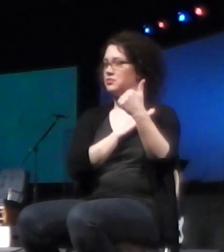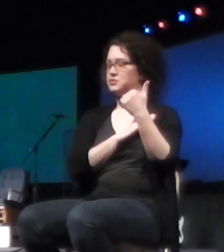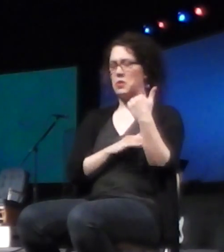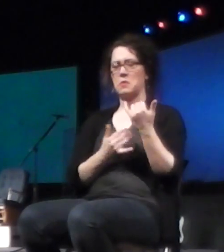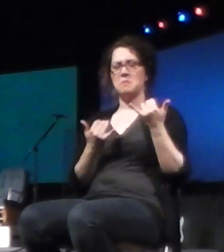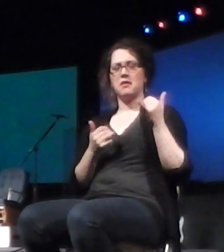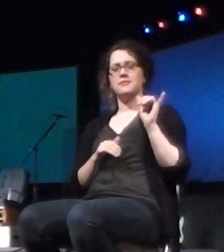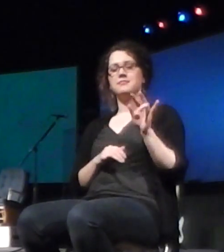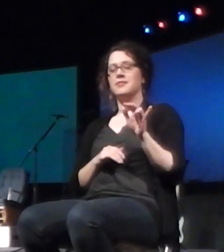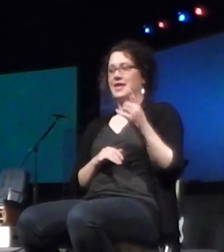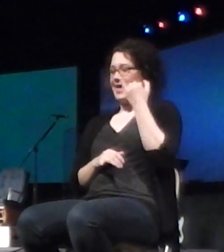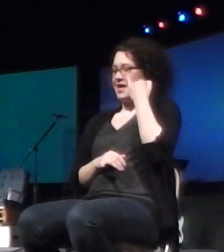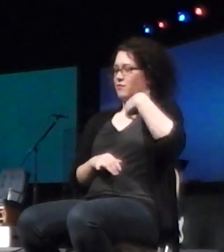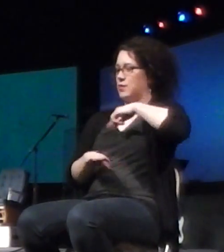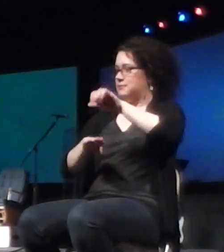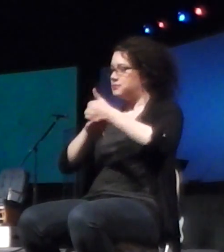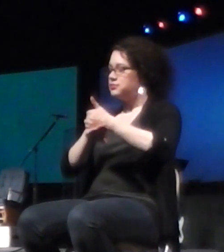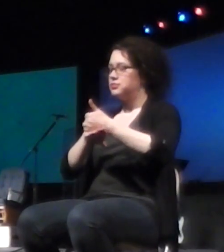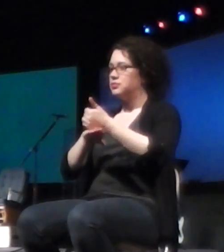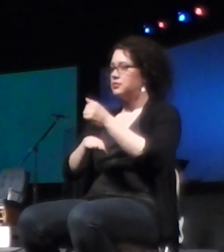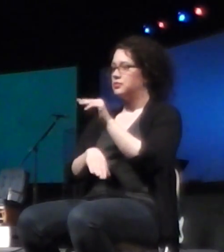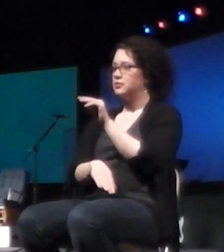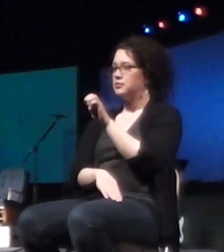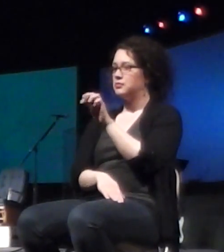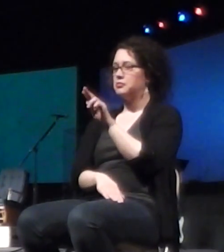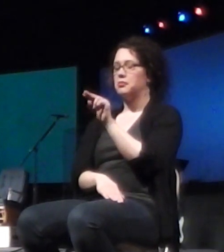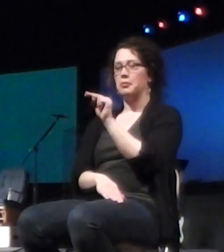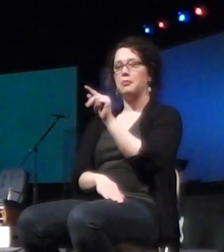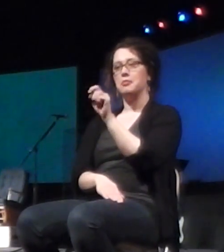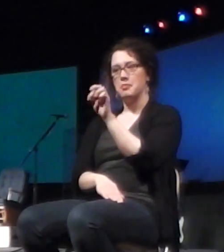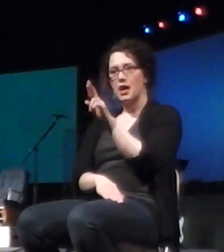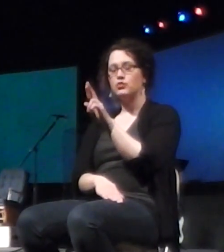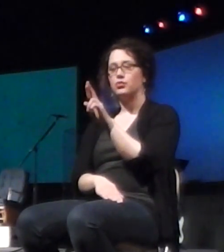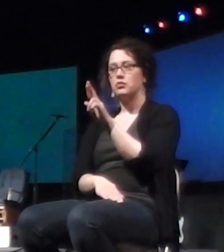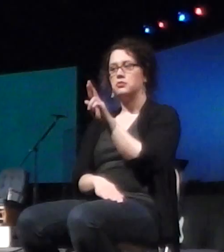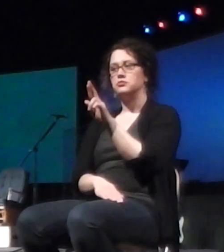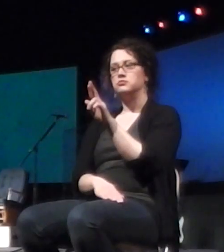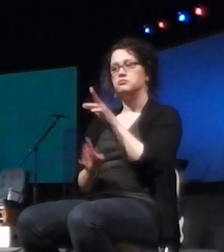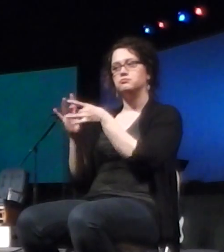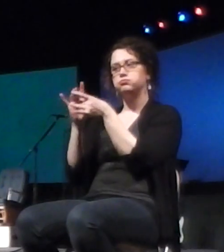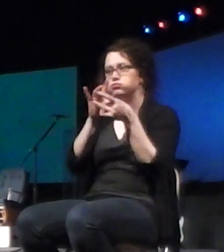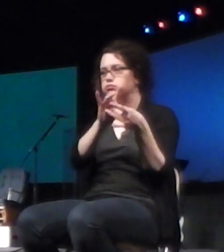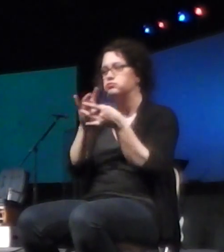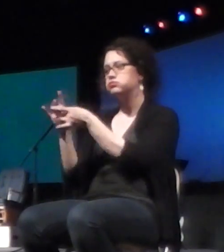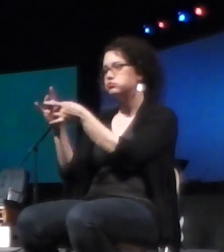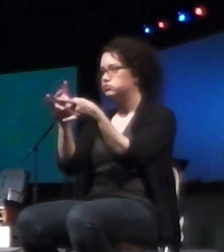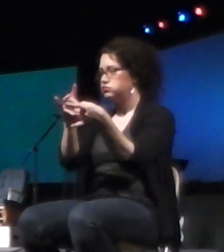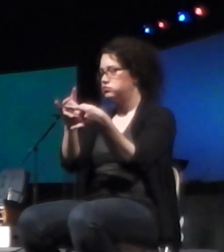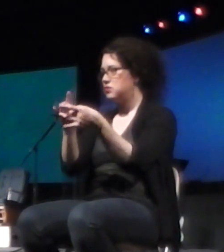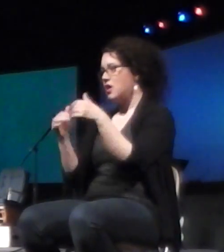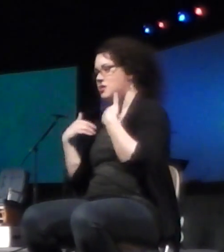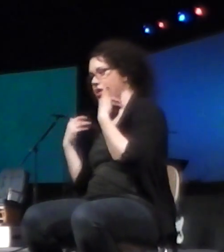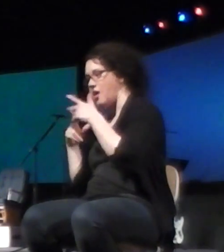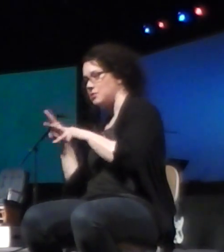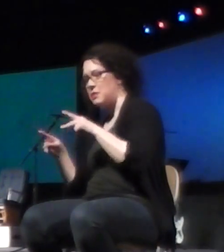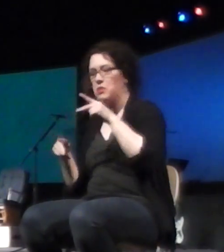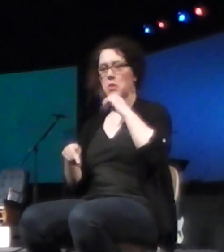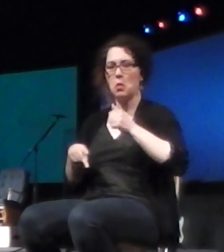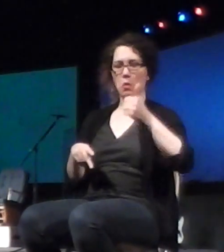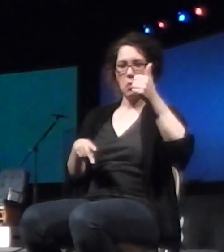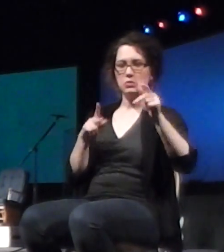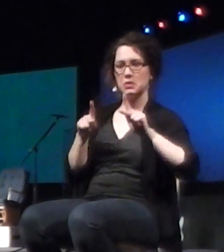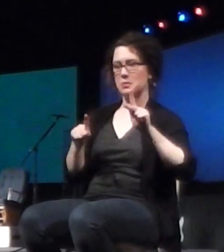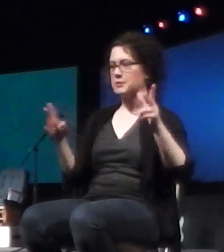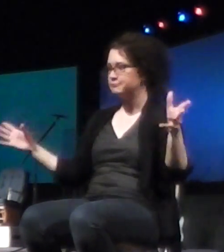saw mentoring relationships just becoming a normal thing around here, where younger people were being mentored by older people in the